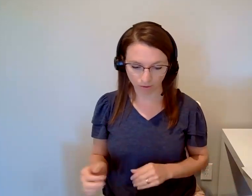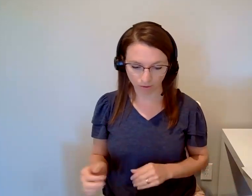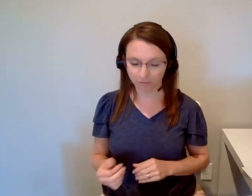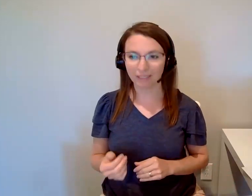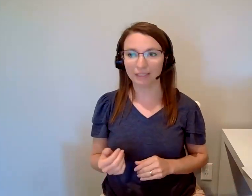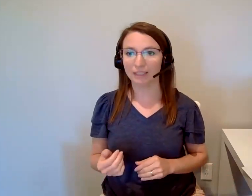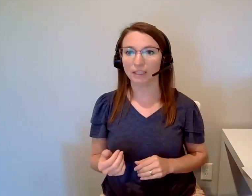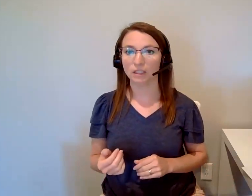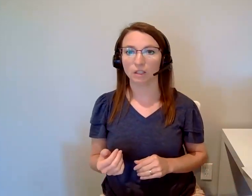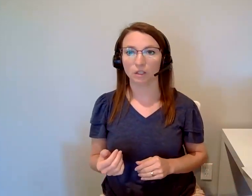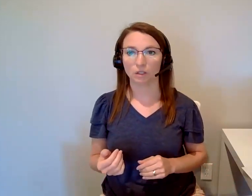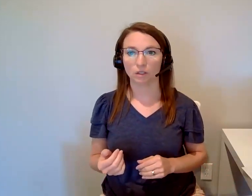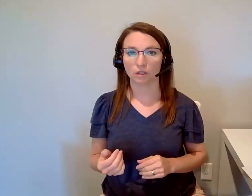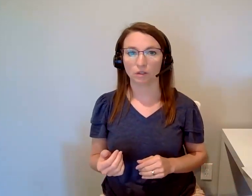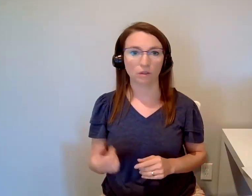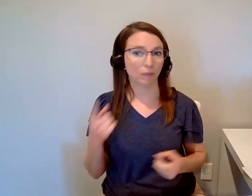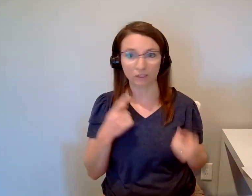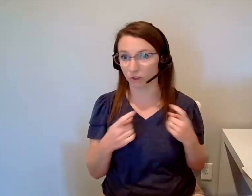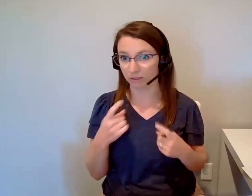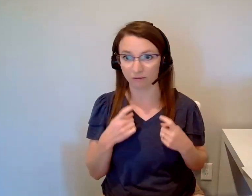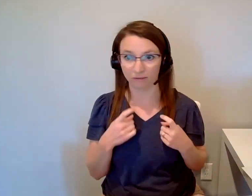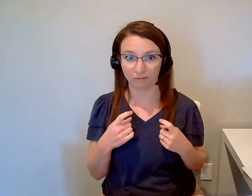Are there any questions?